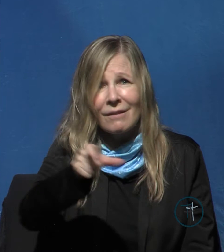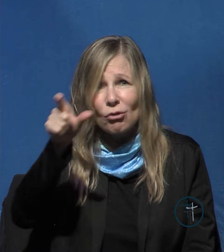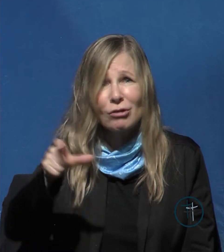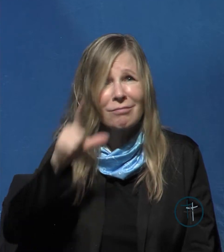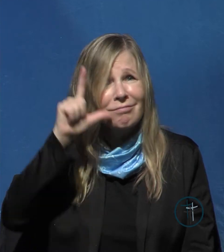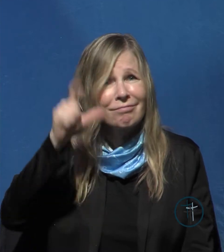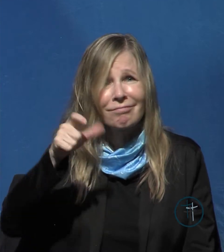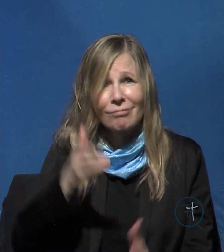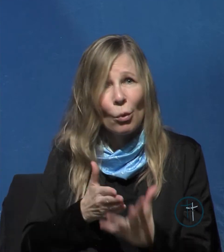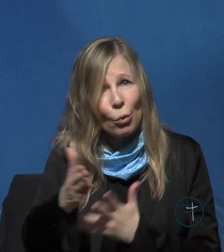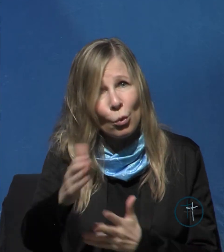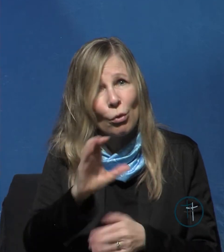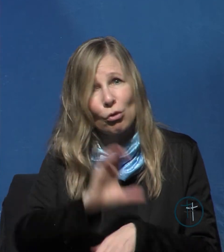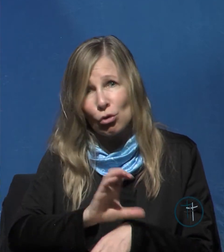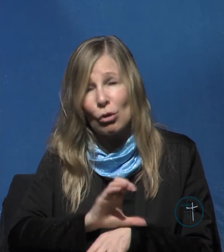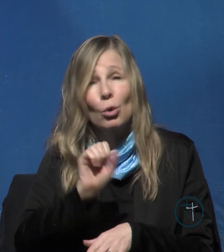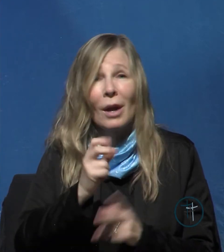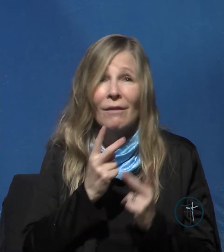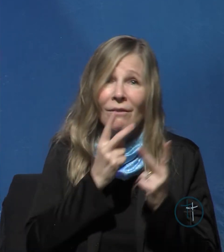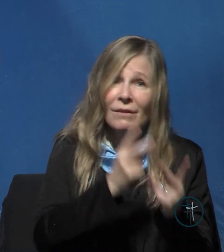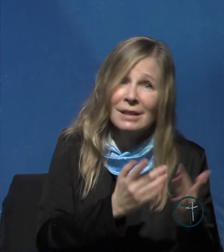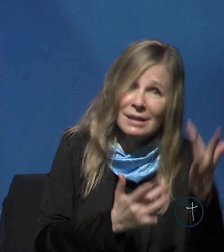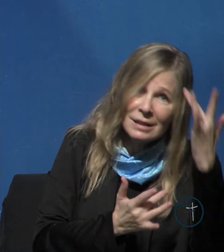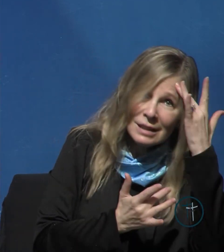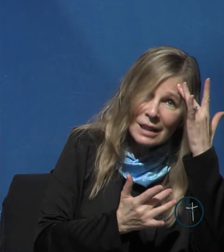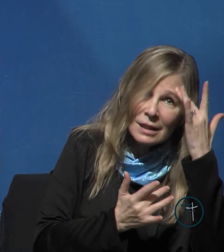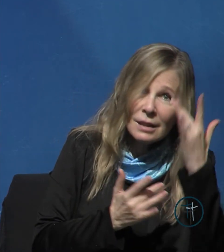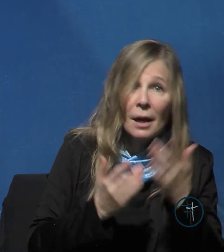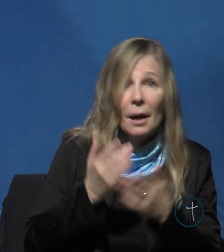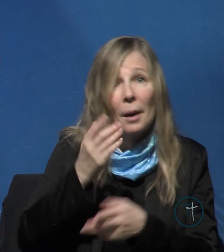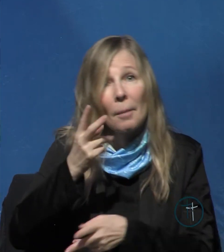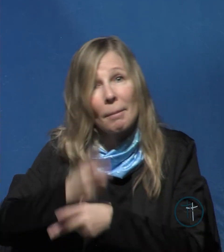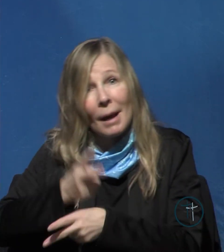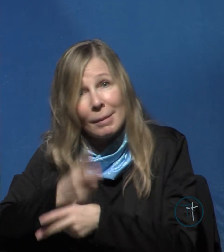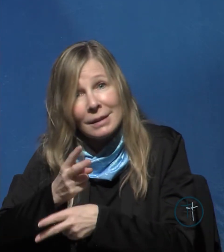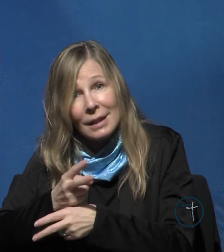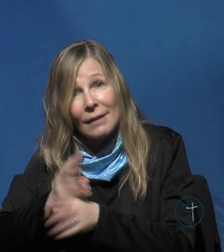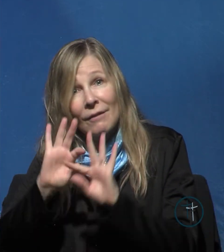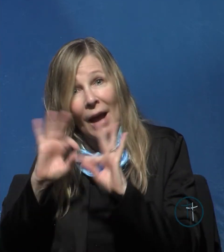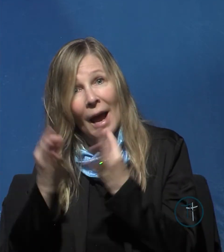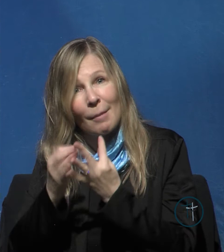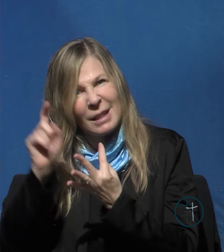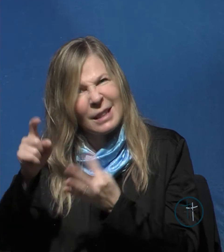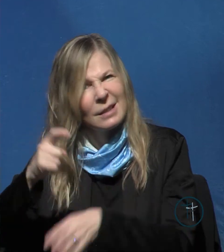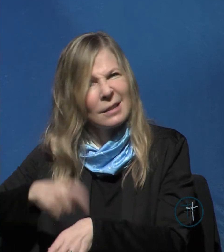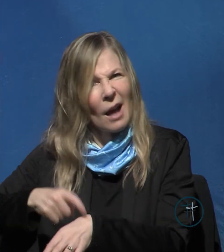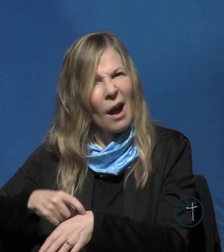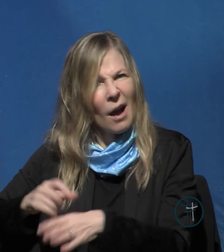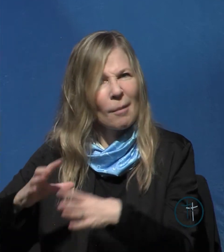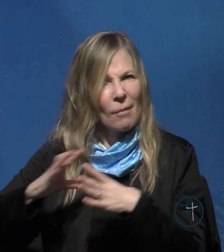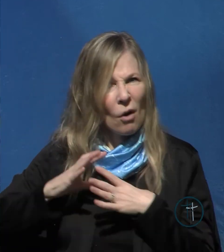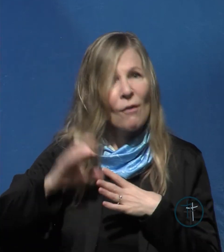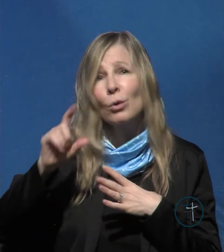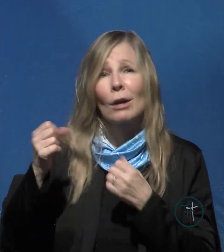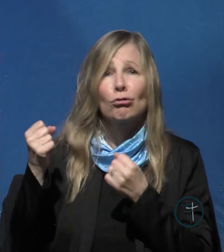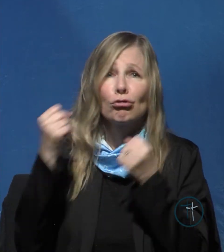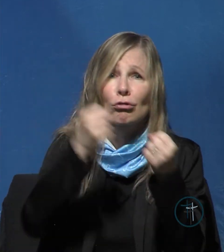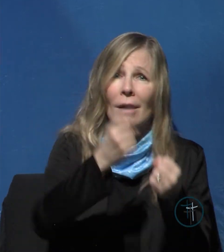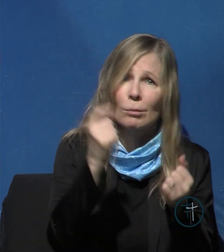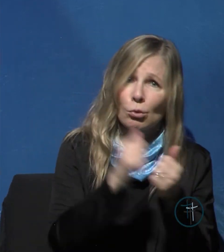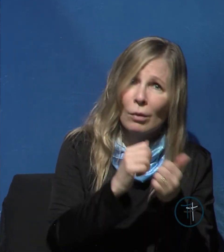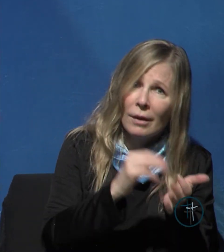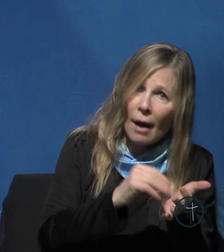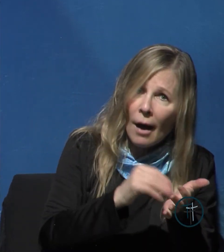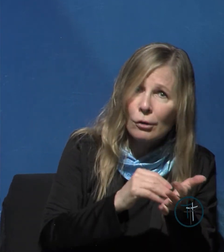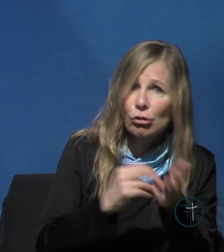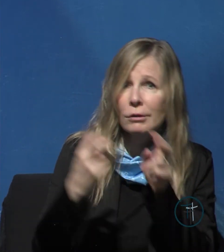through the church. You can visit the sick. You can babysit a family that needs some time. You can drive someone to the doctor. You